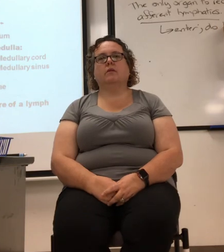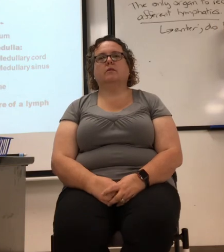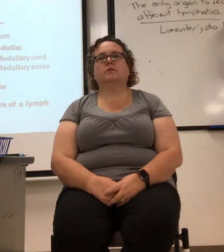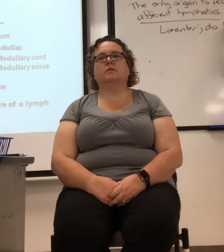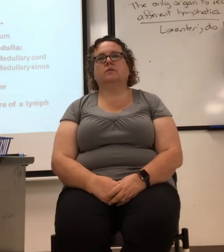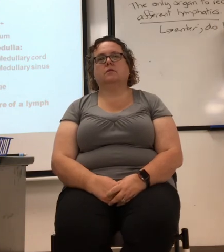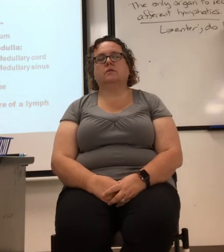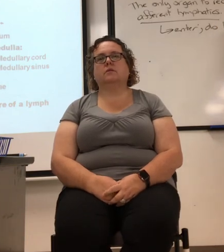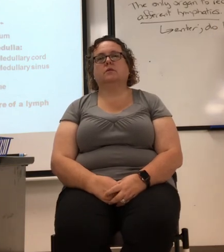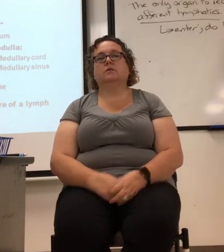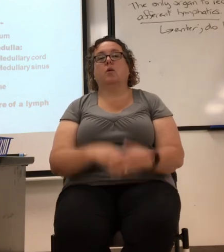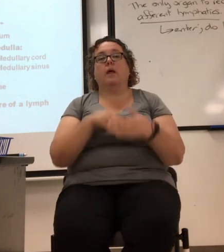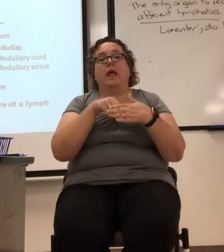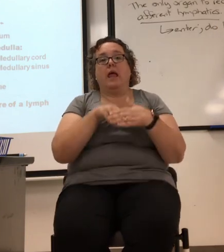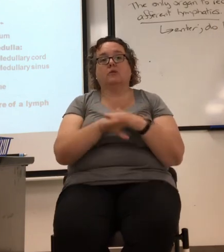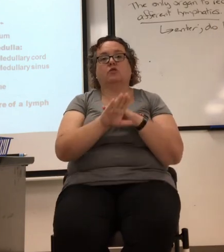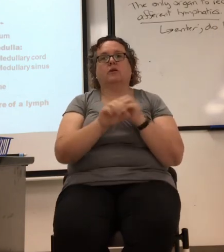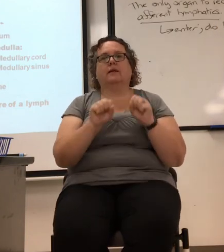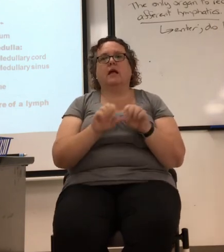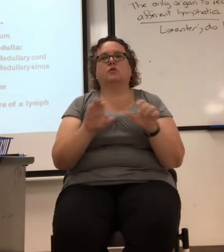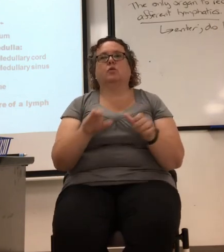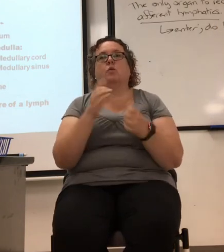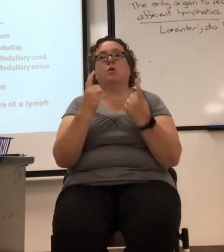Do one of two